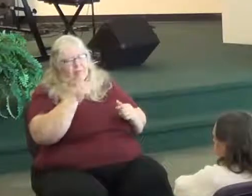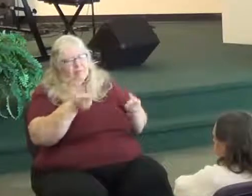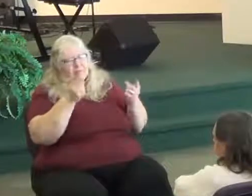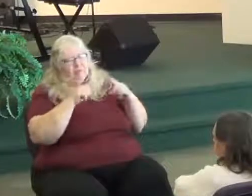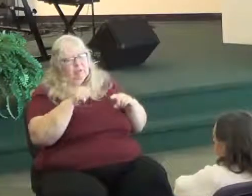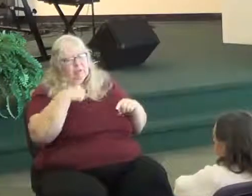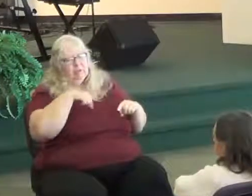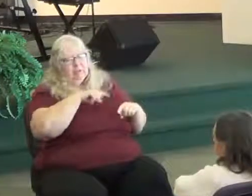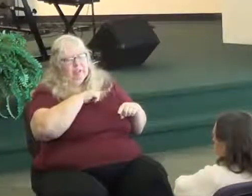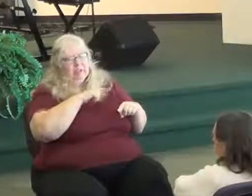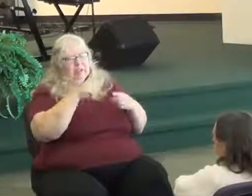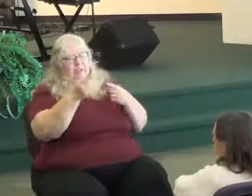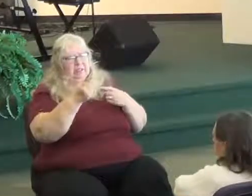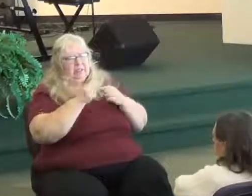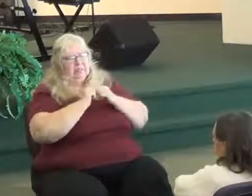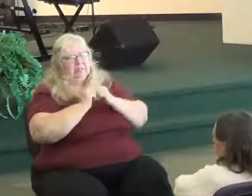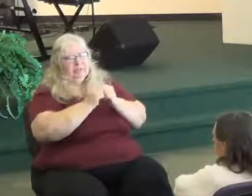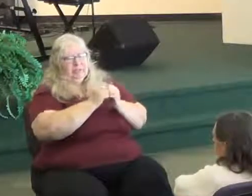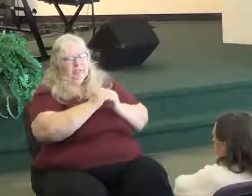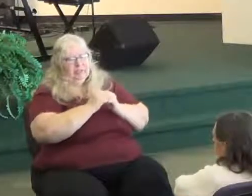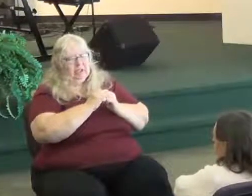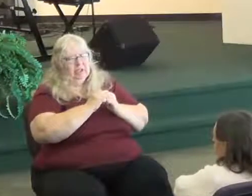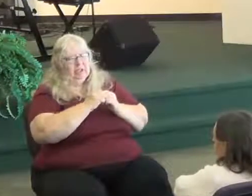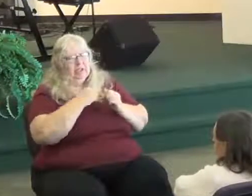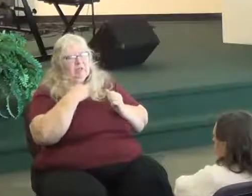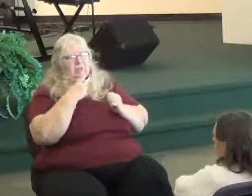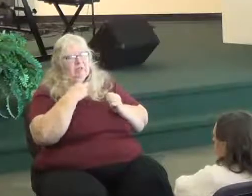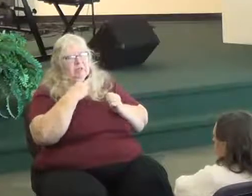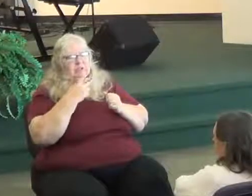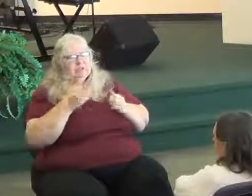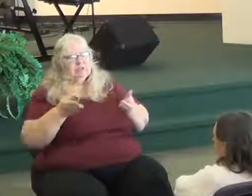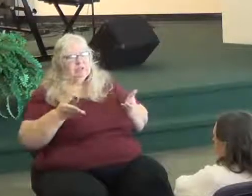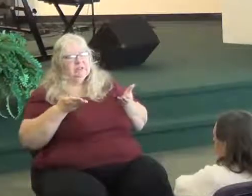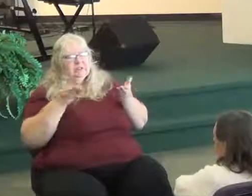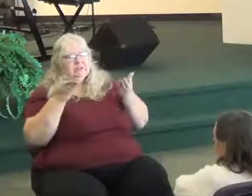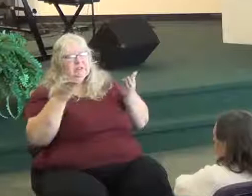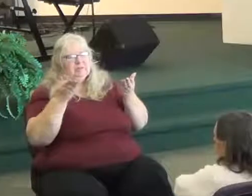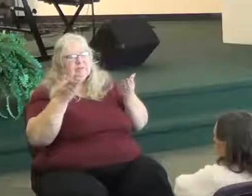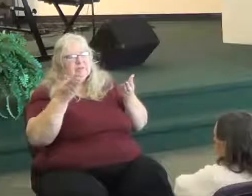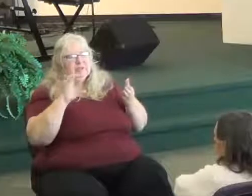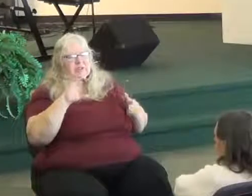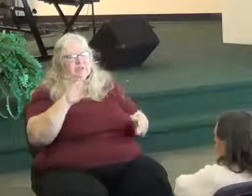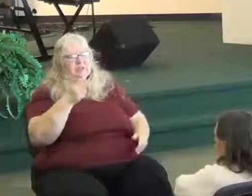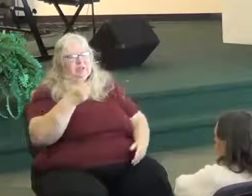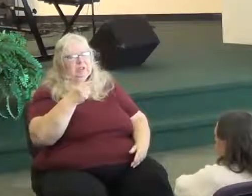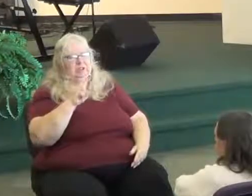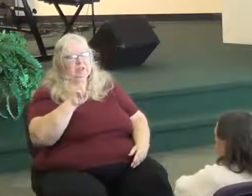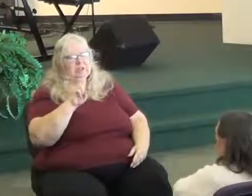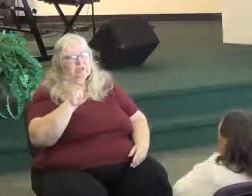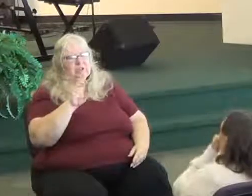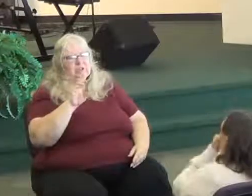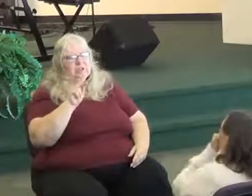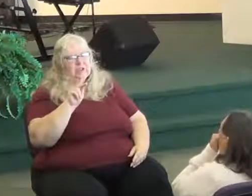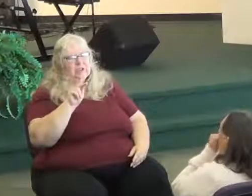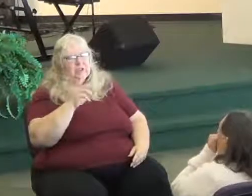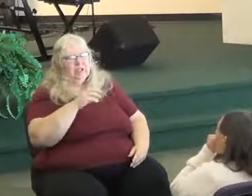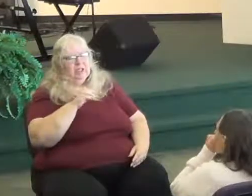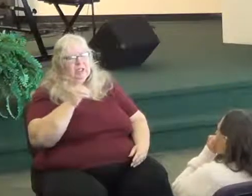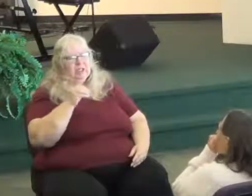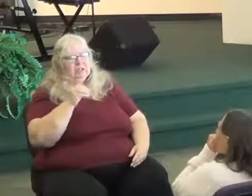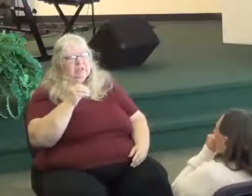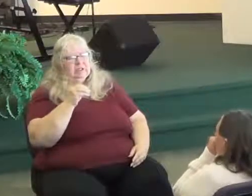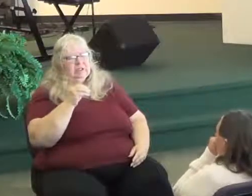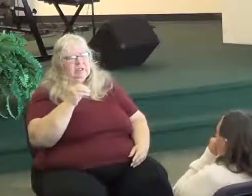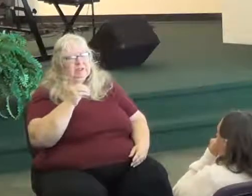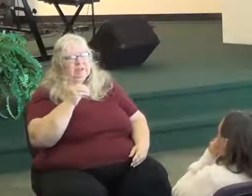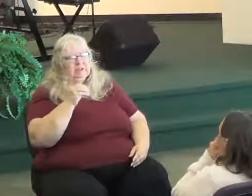together and lift our voices. I know last week Chuck and Val were with Jen and Mark doing worship. And Chuck said,